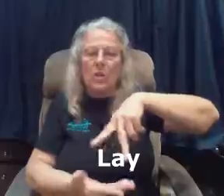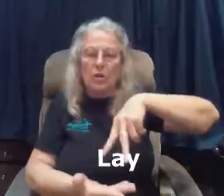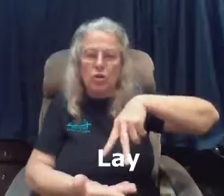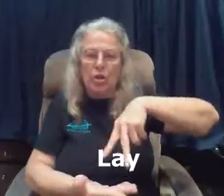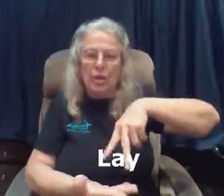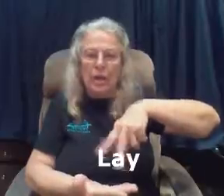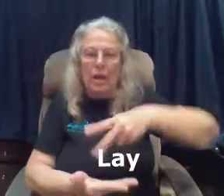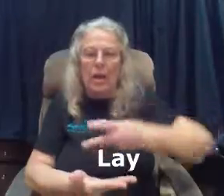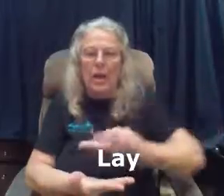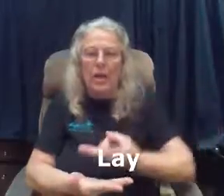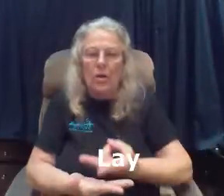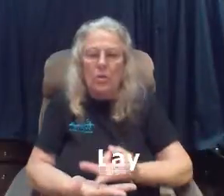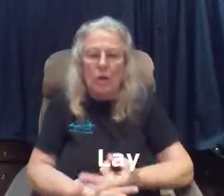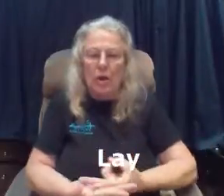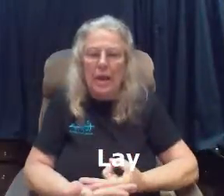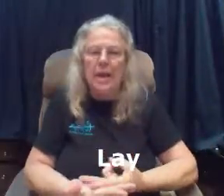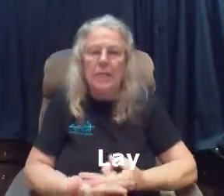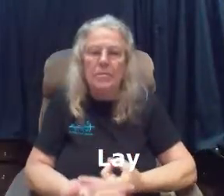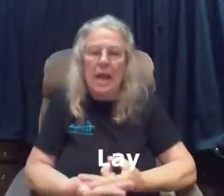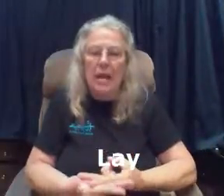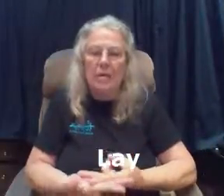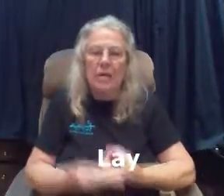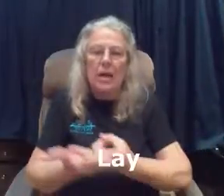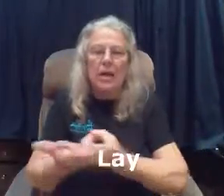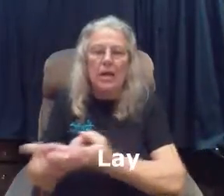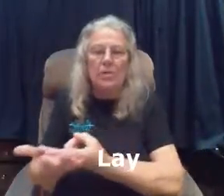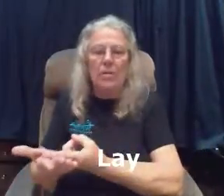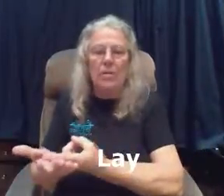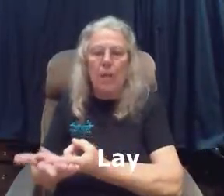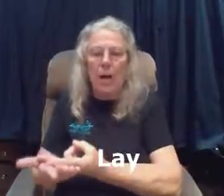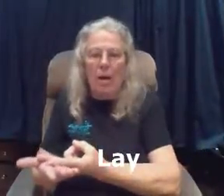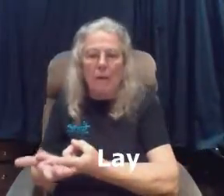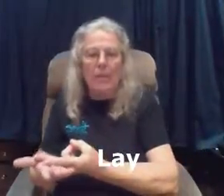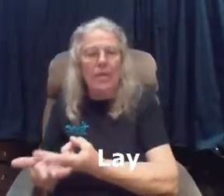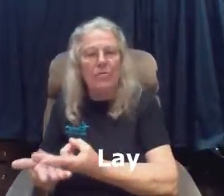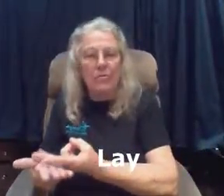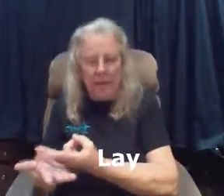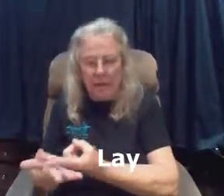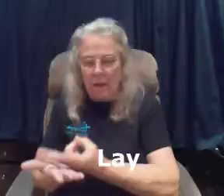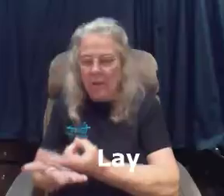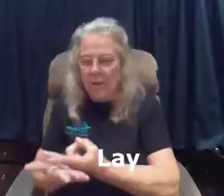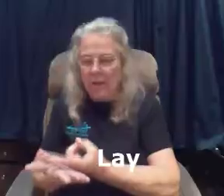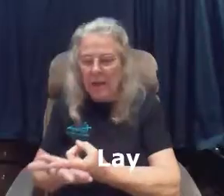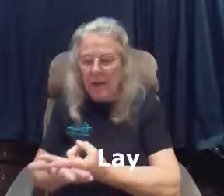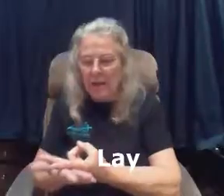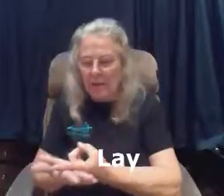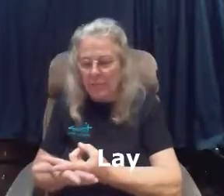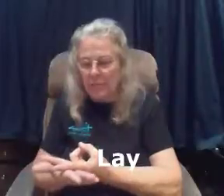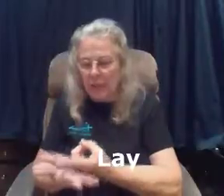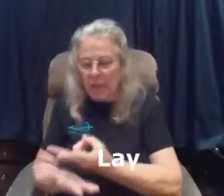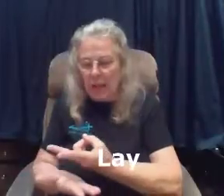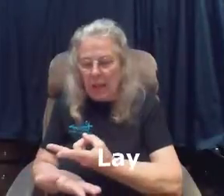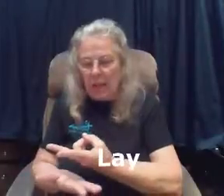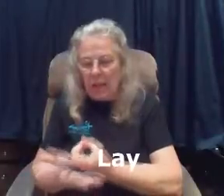about Charlie a lot, and I'm going to lay him down in the palm of my non-dominant hand.